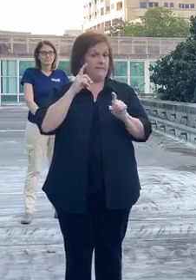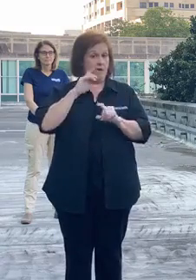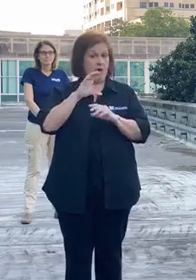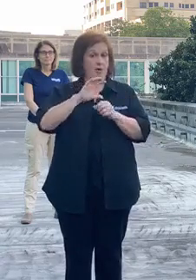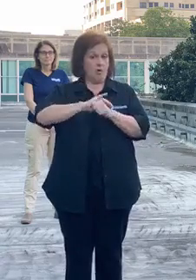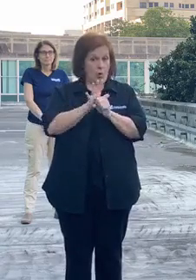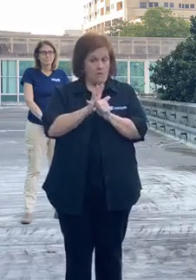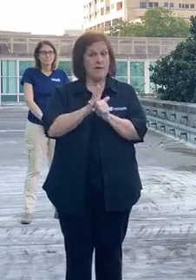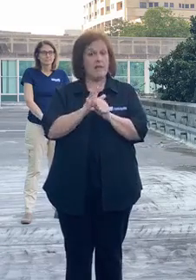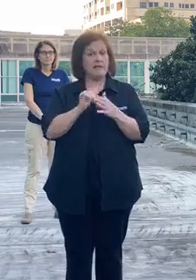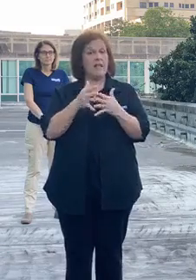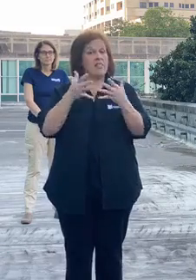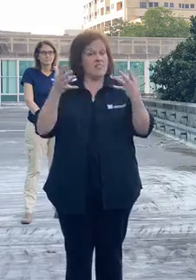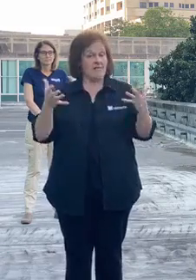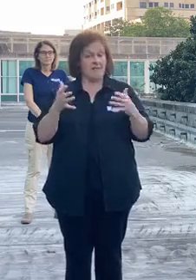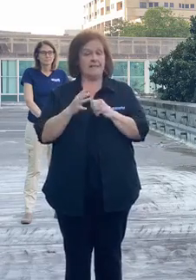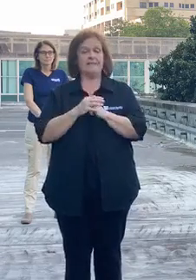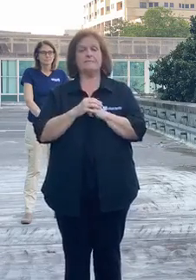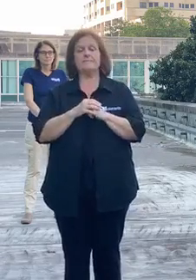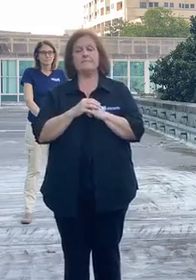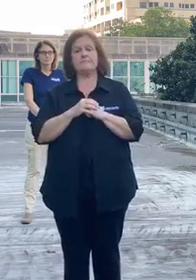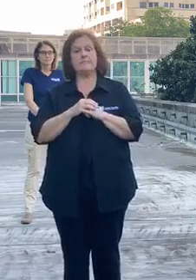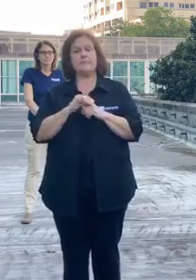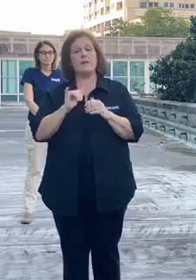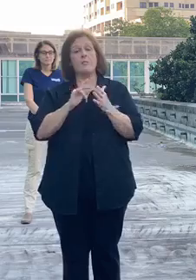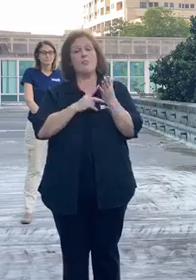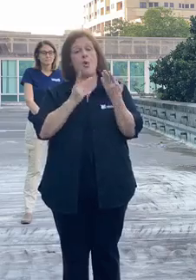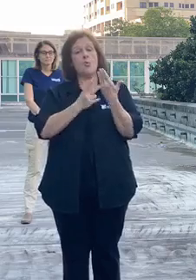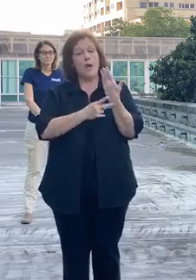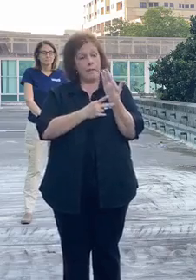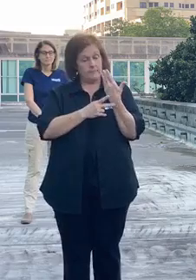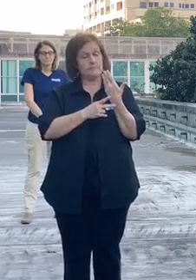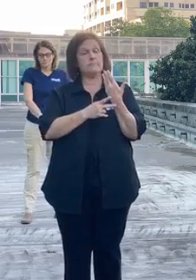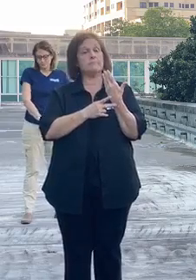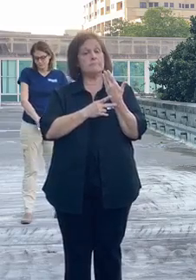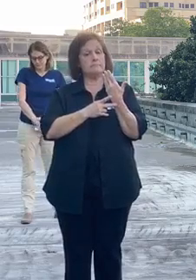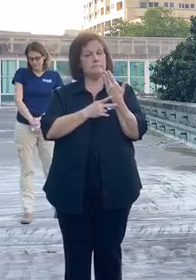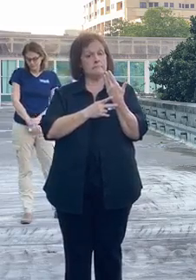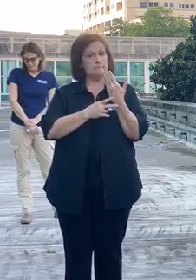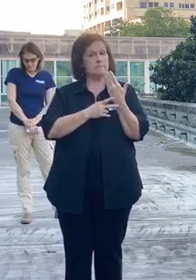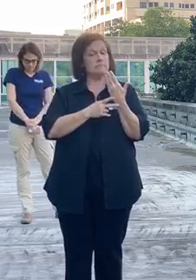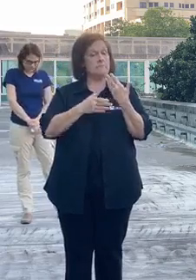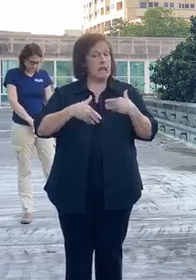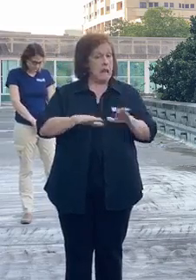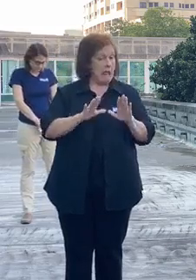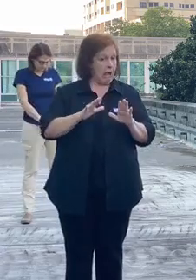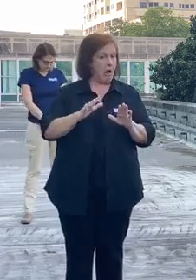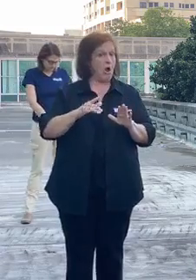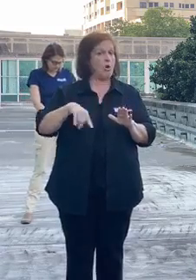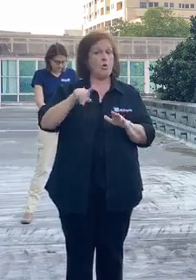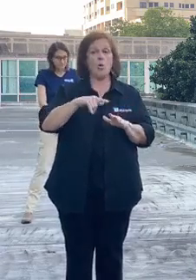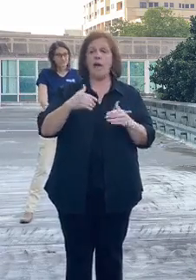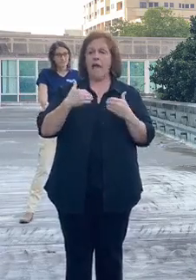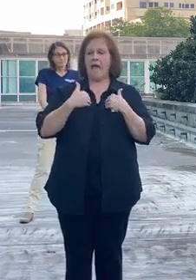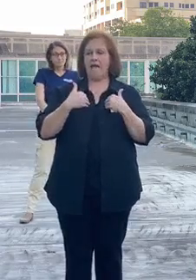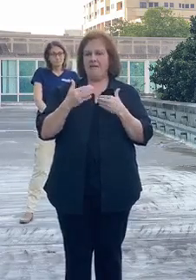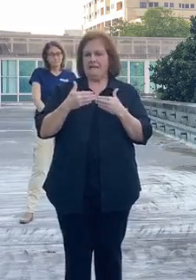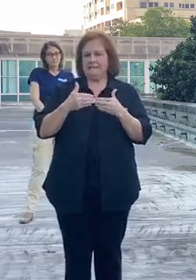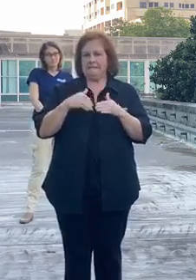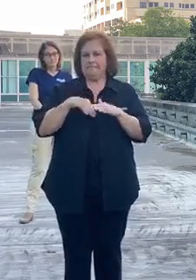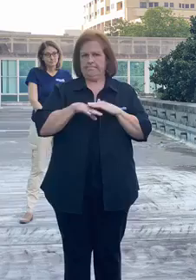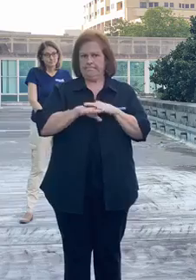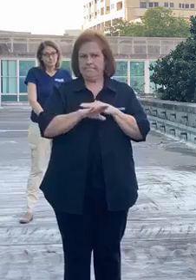and that's an astounding number. This program allowed us to offer easy and accessible options for our residents to get